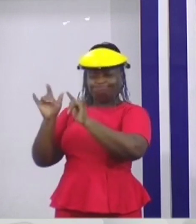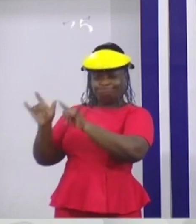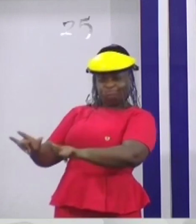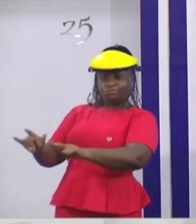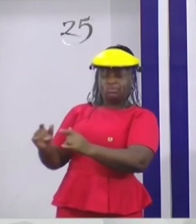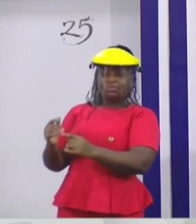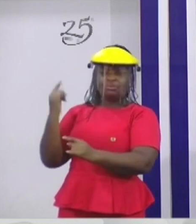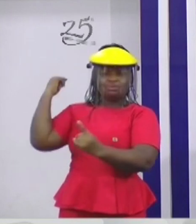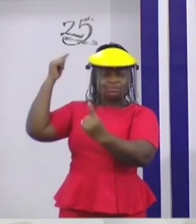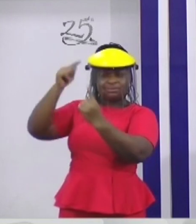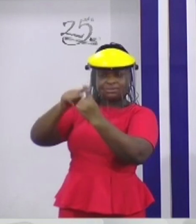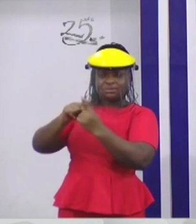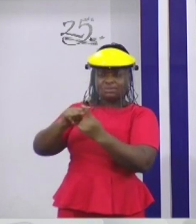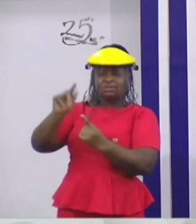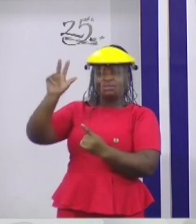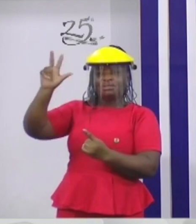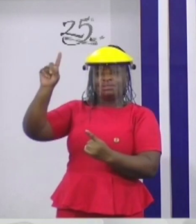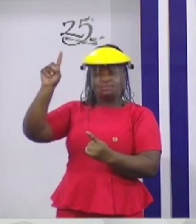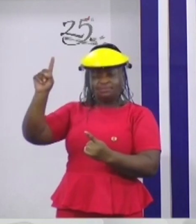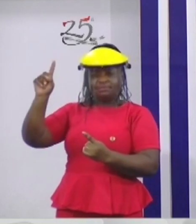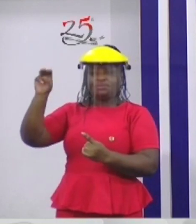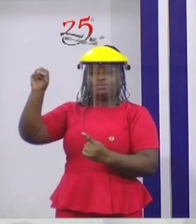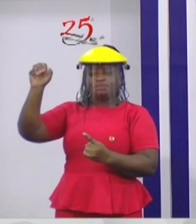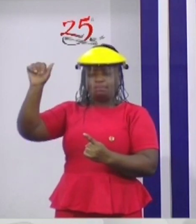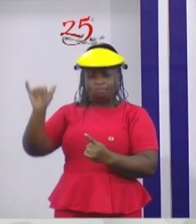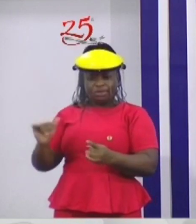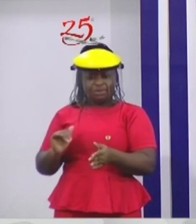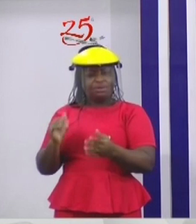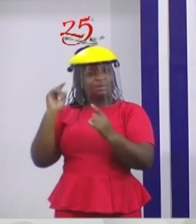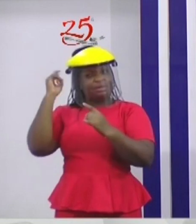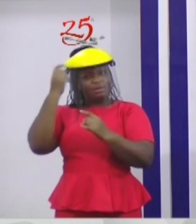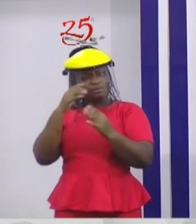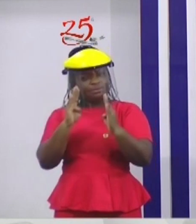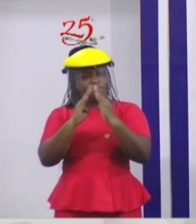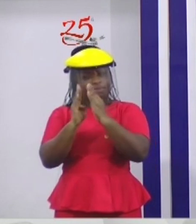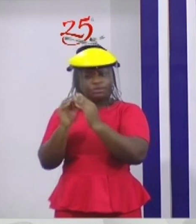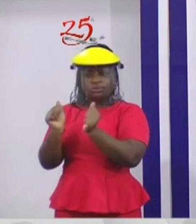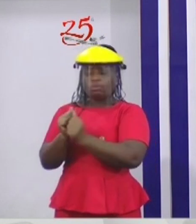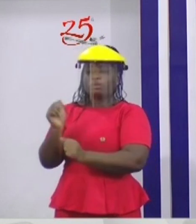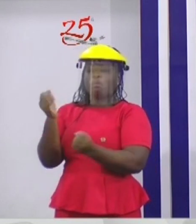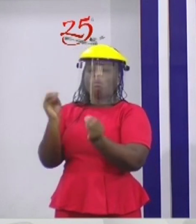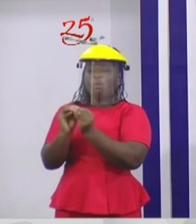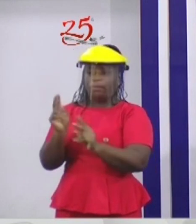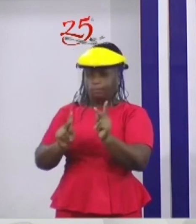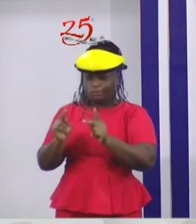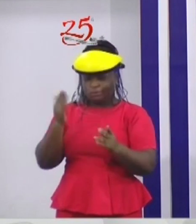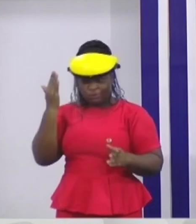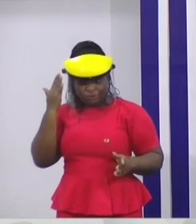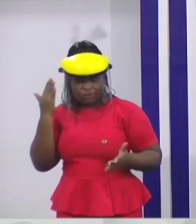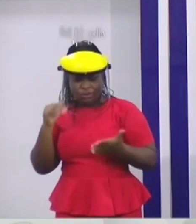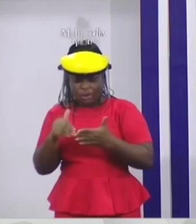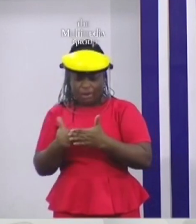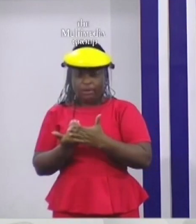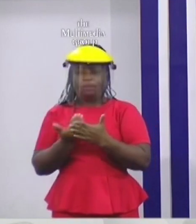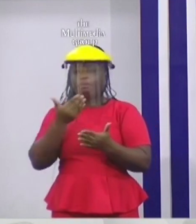May, government is engaging with stakeholders to examine what safety measures may be effective in a